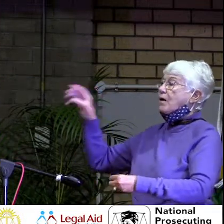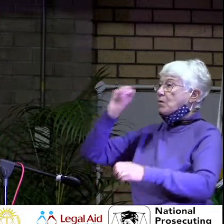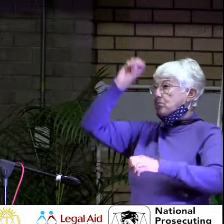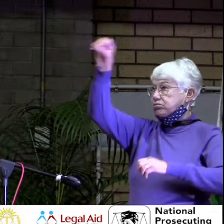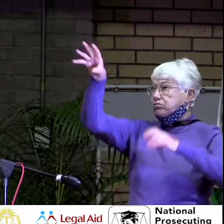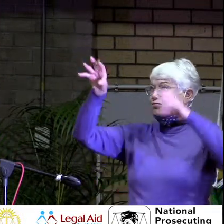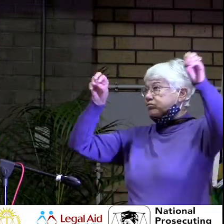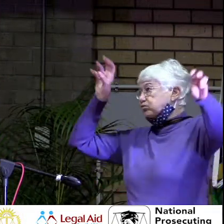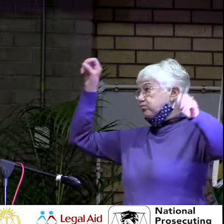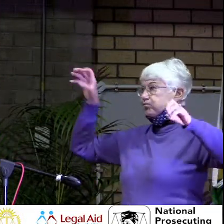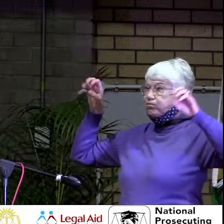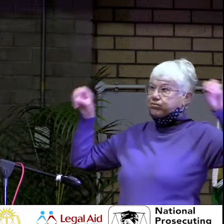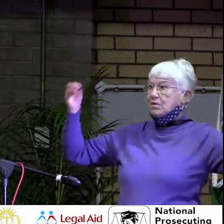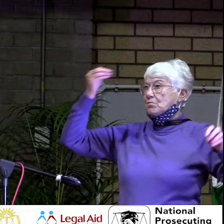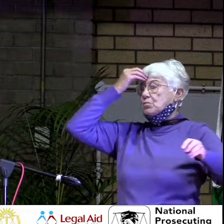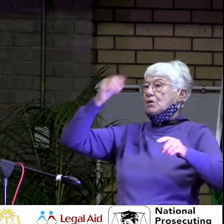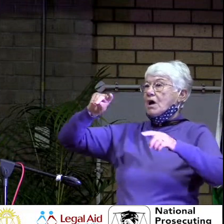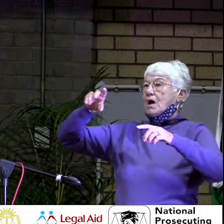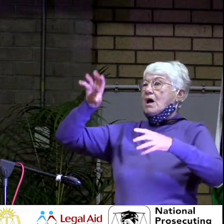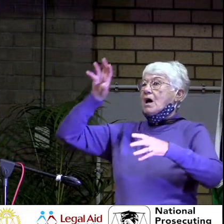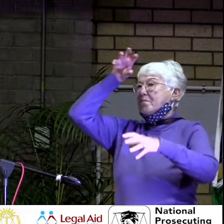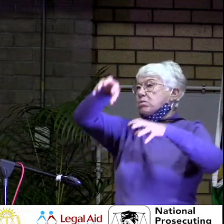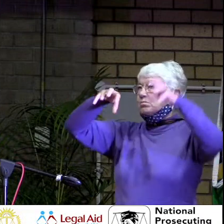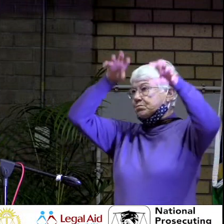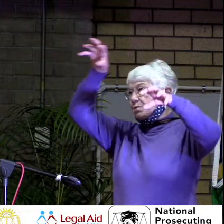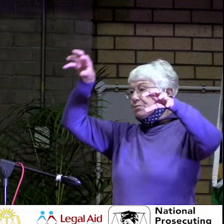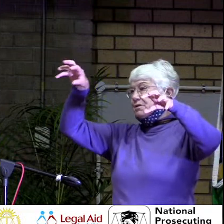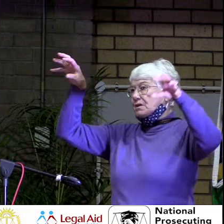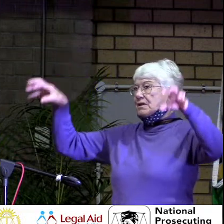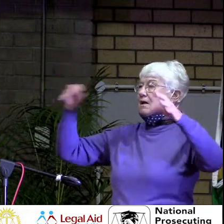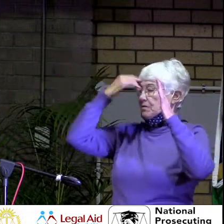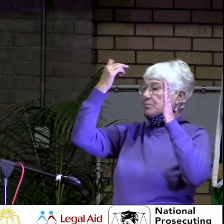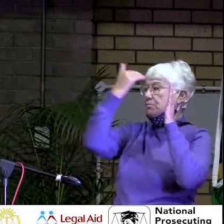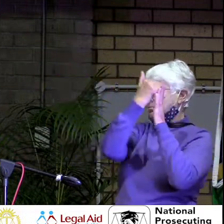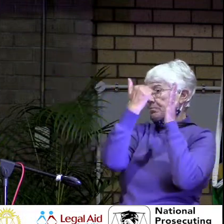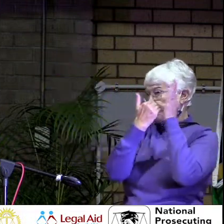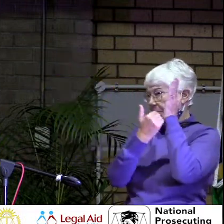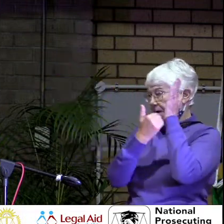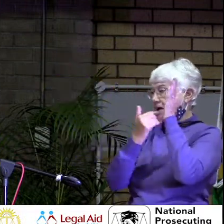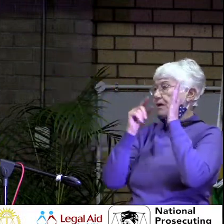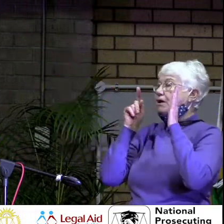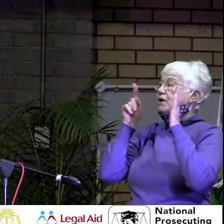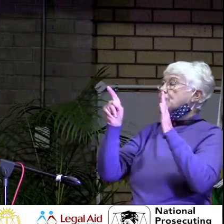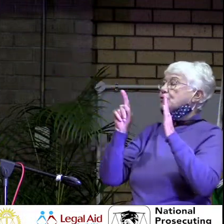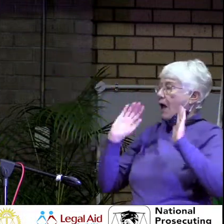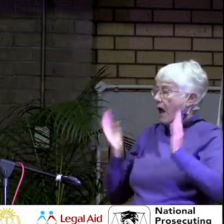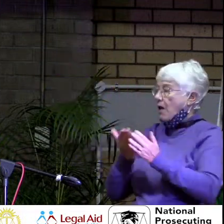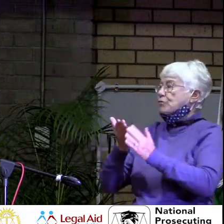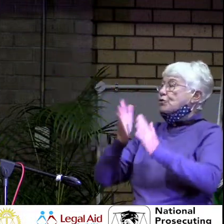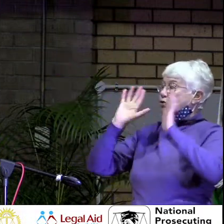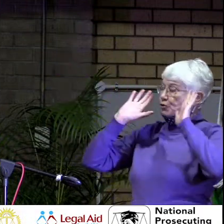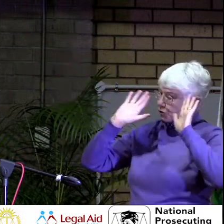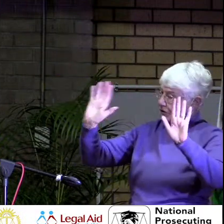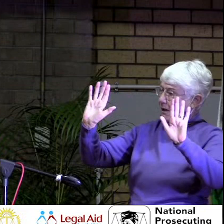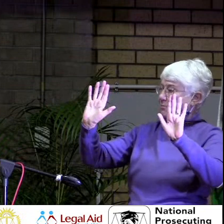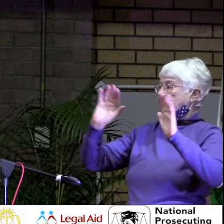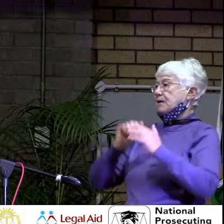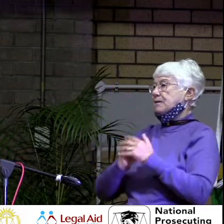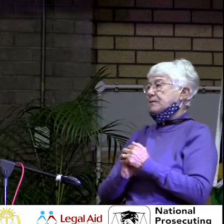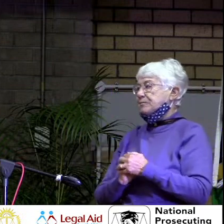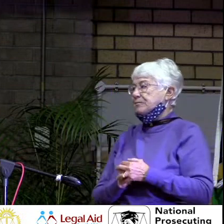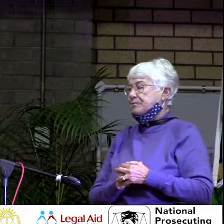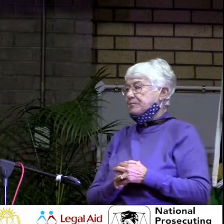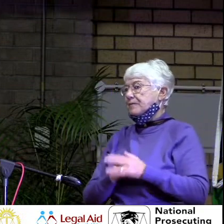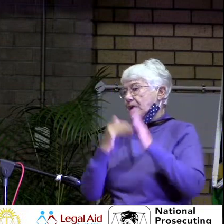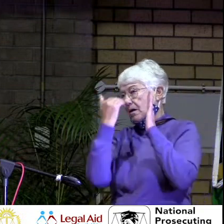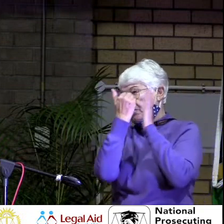than 91,000 police officers have been trained in victim empowerment, domestic violence, and sexual offences-related